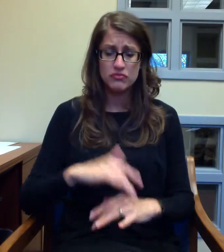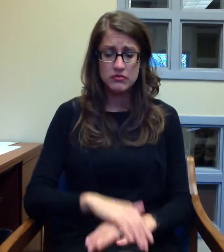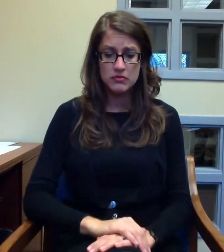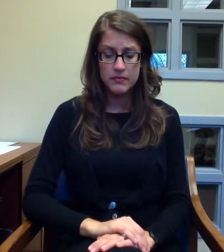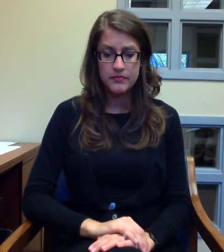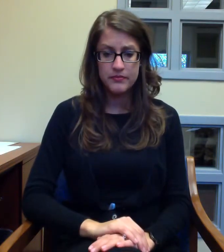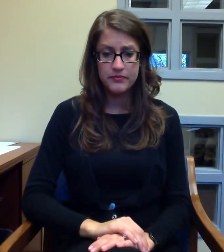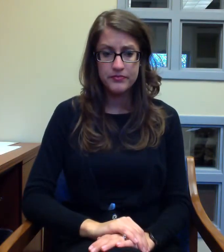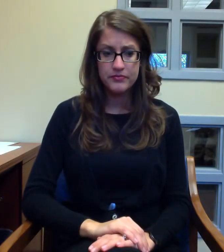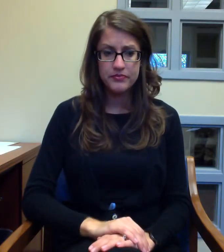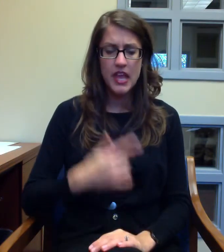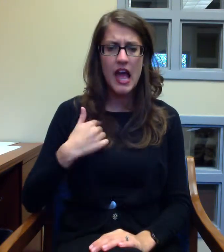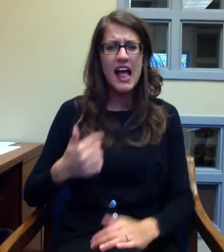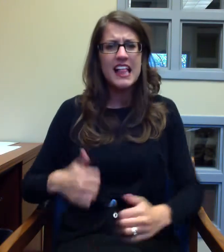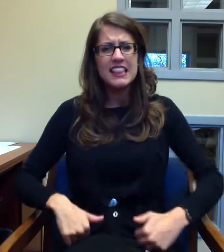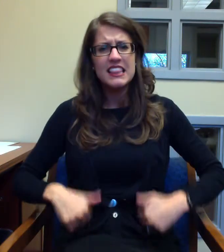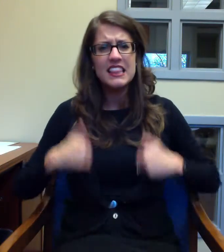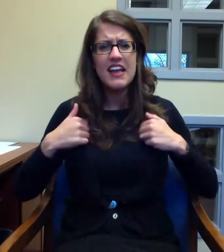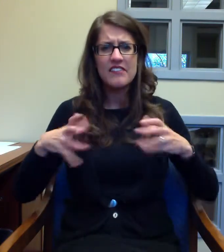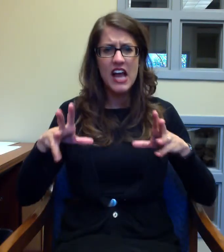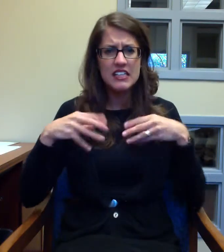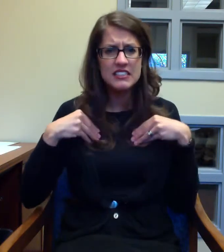How do we live with something we never thought we would have to live with?